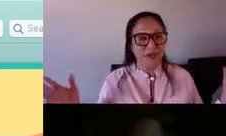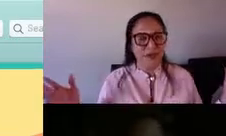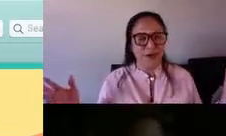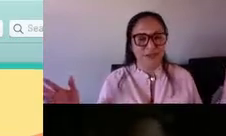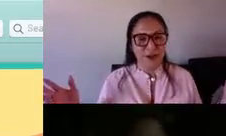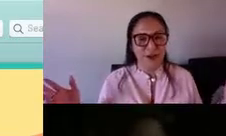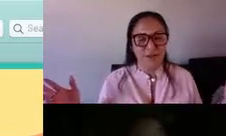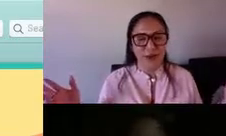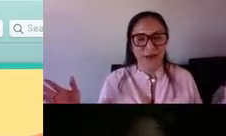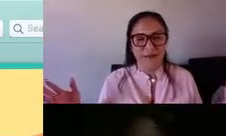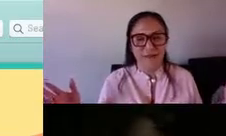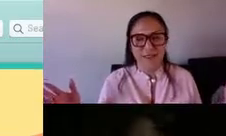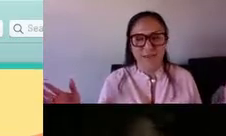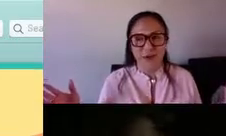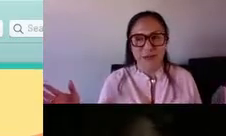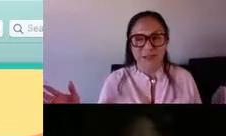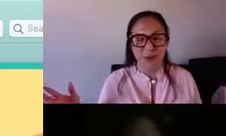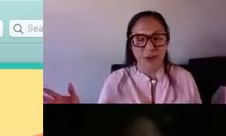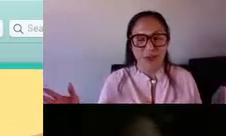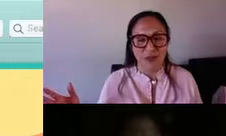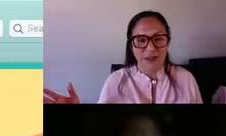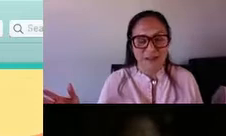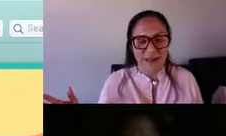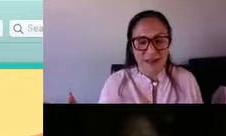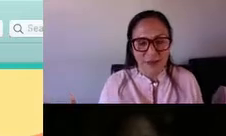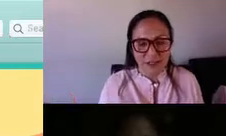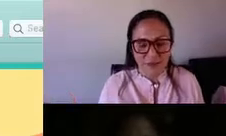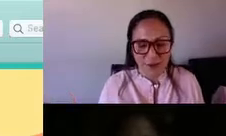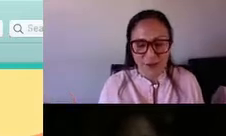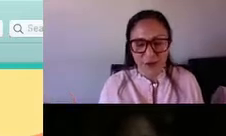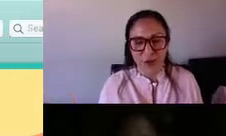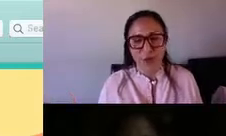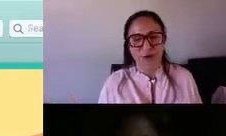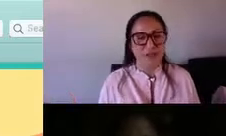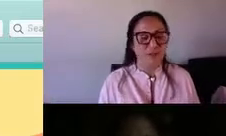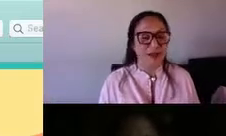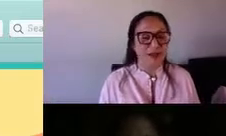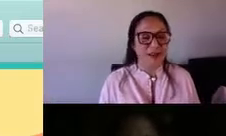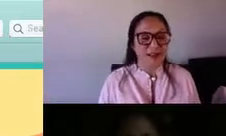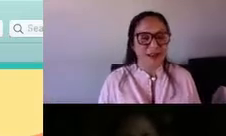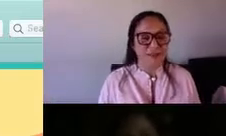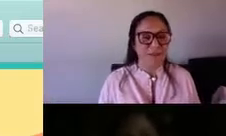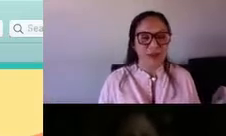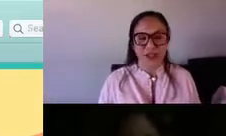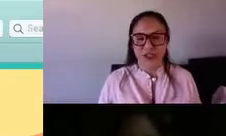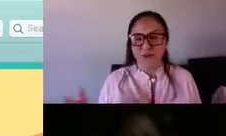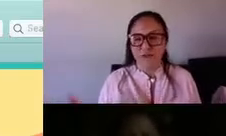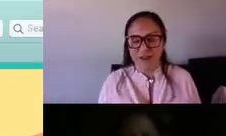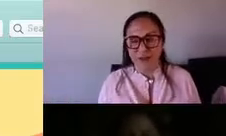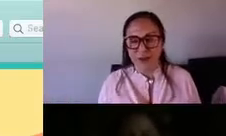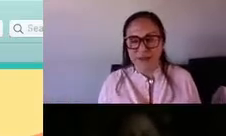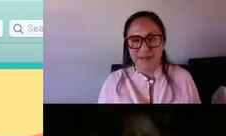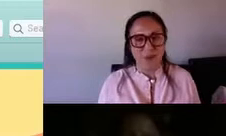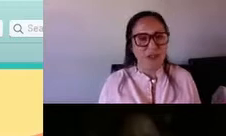beginner's course, so if you have some experience with sign language from another course, this might be a little too